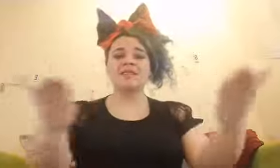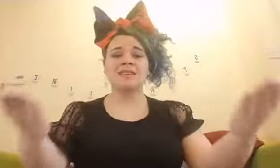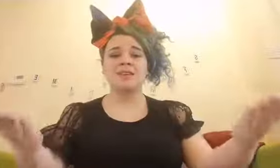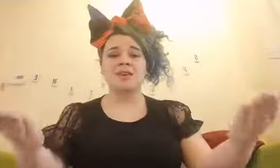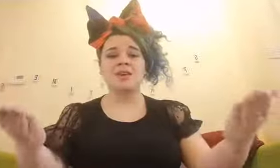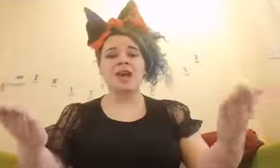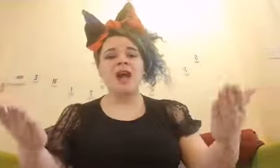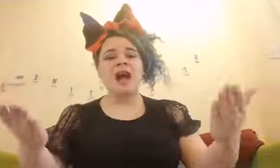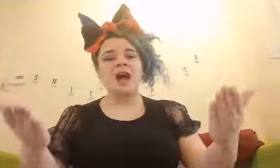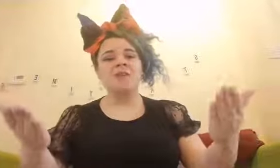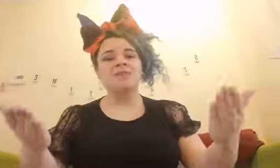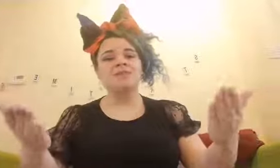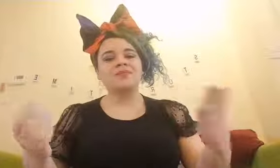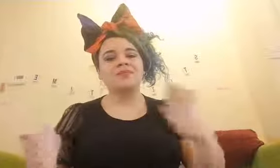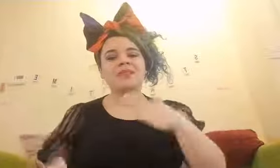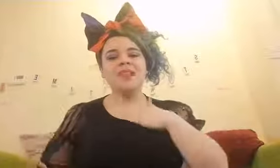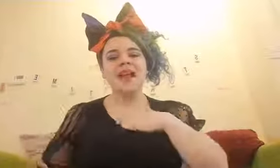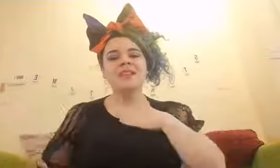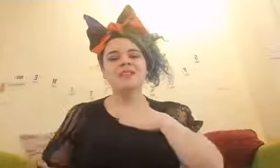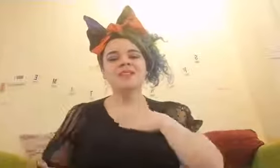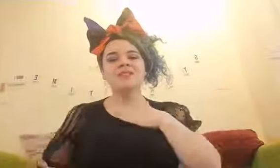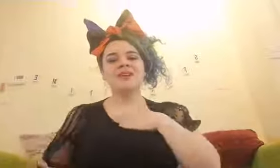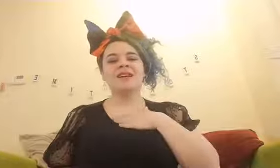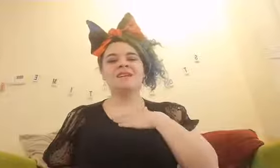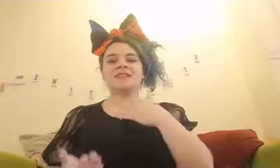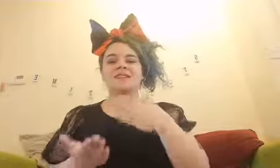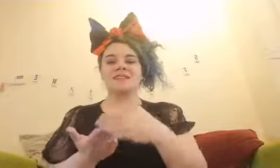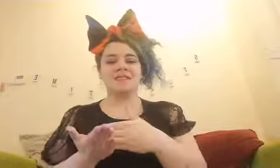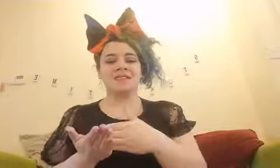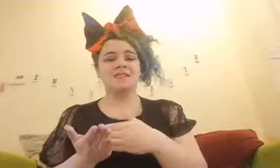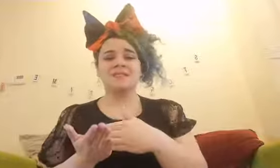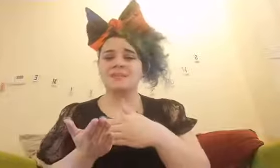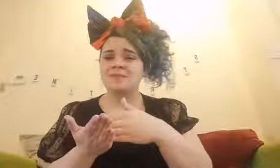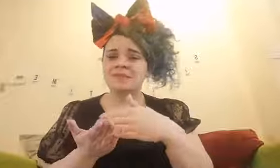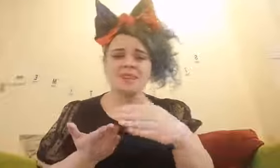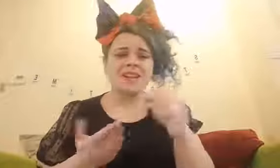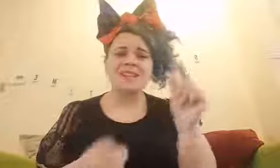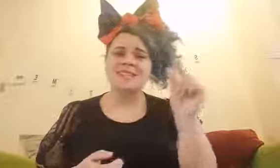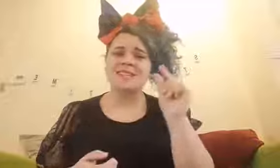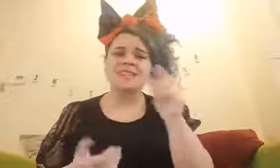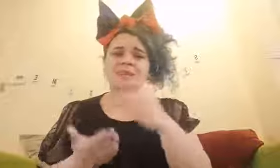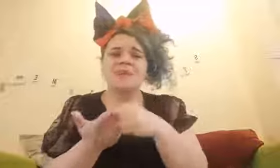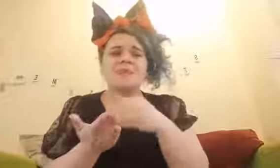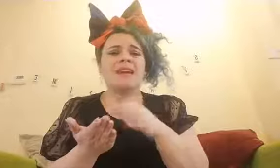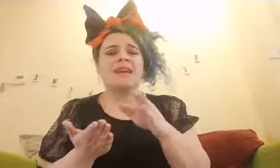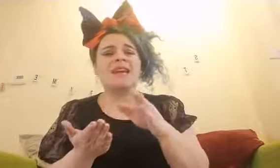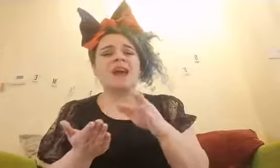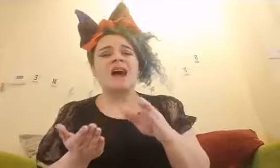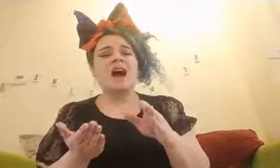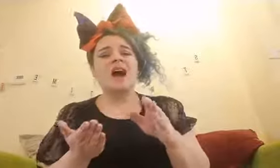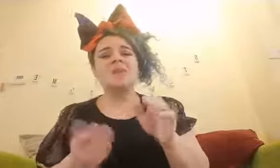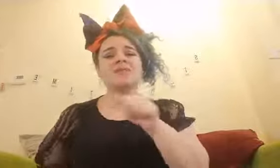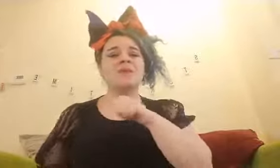to you, and you'd like to donate just a little bit of money, that would be